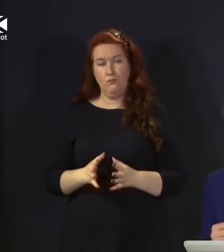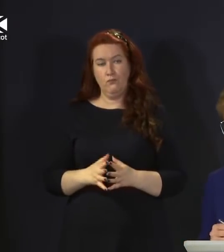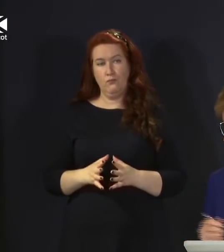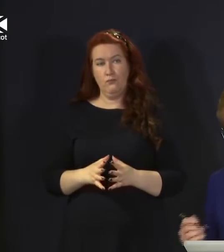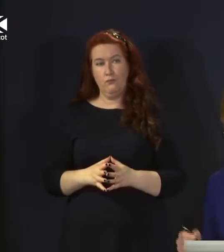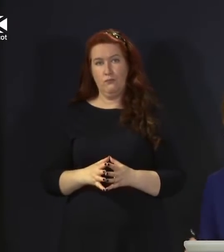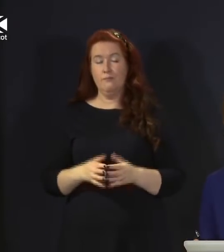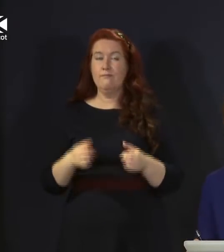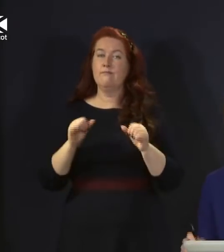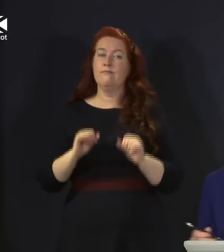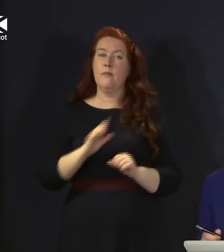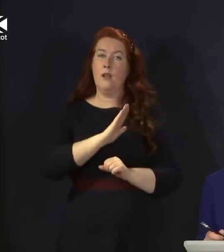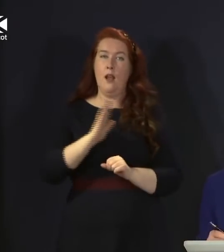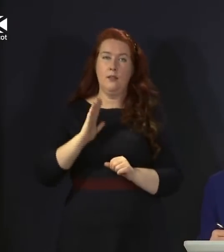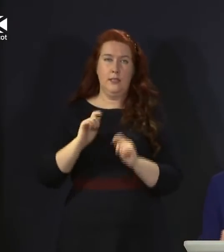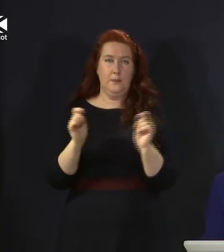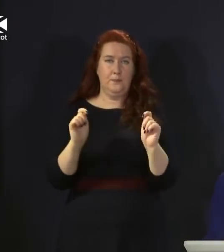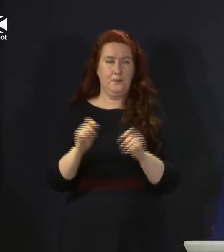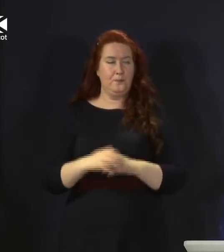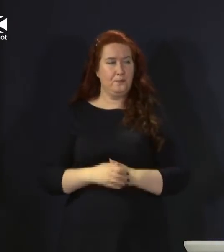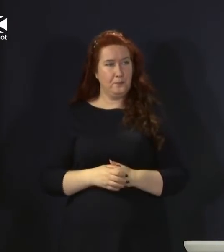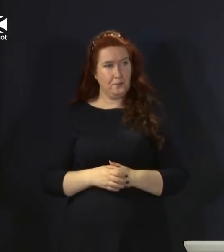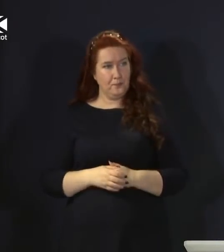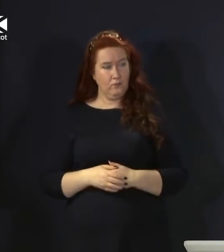Libby Brooks from The Guardian.